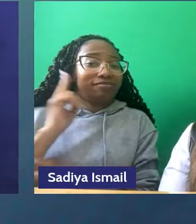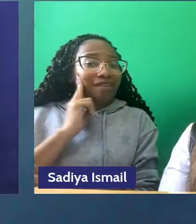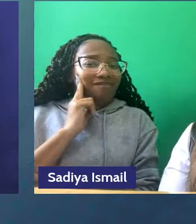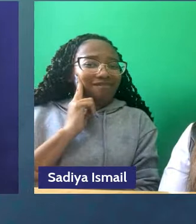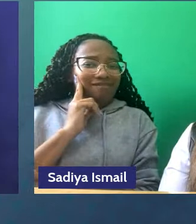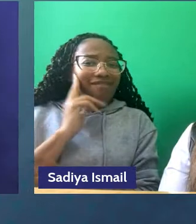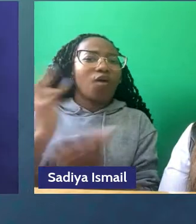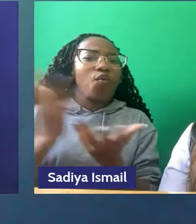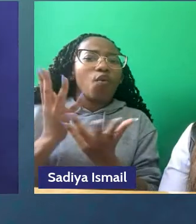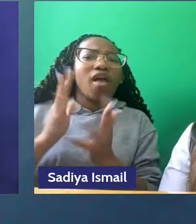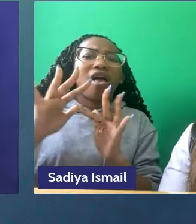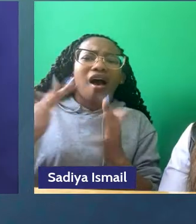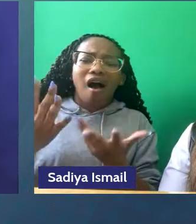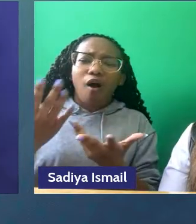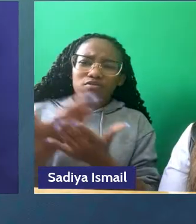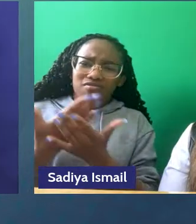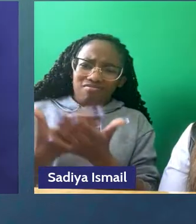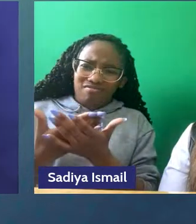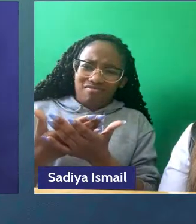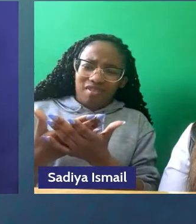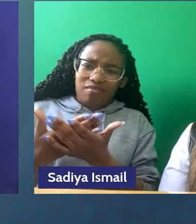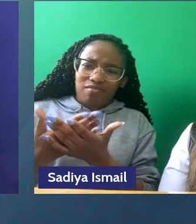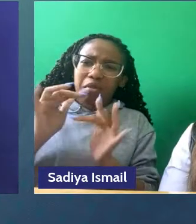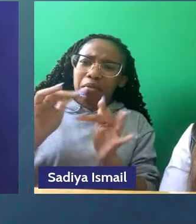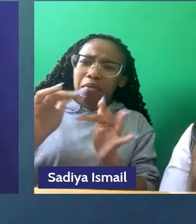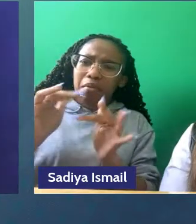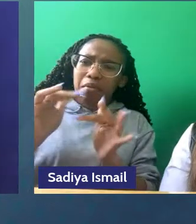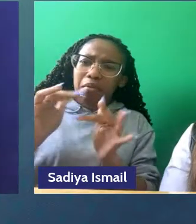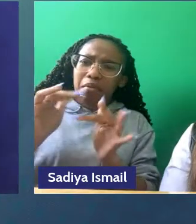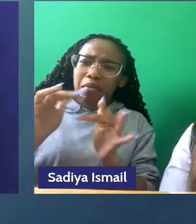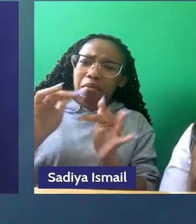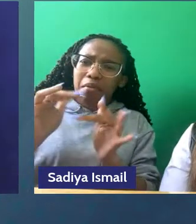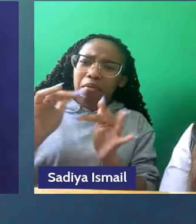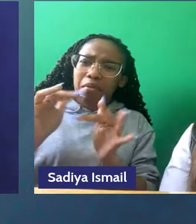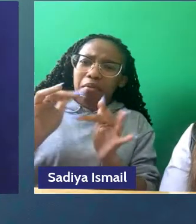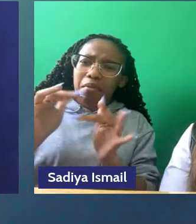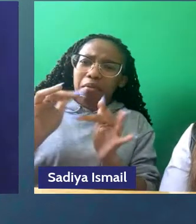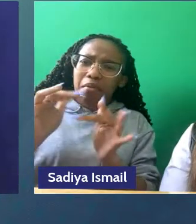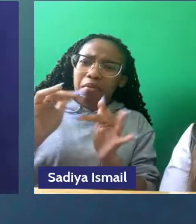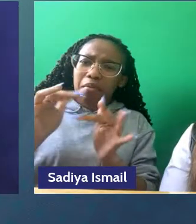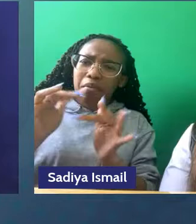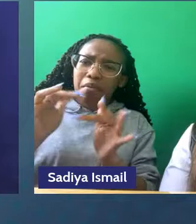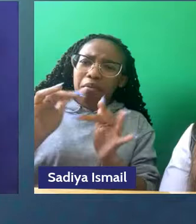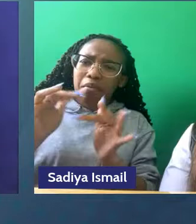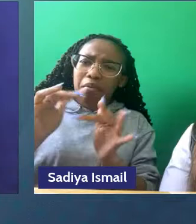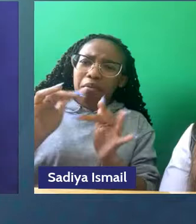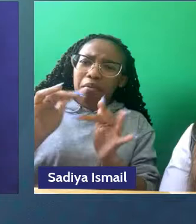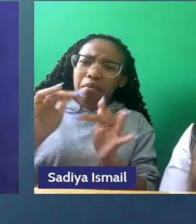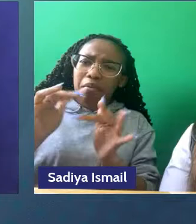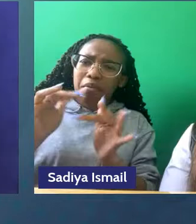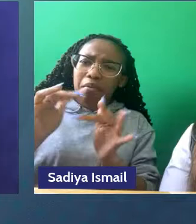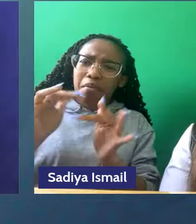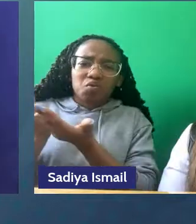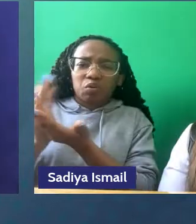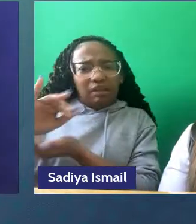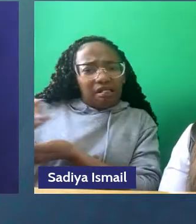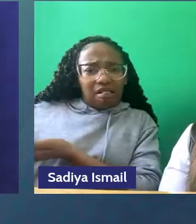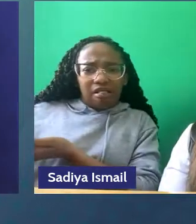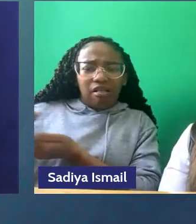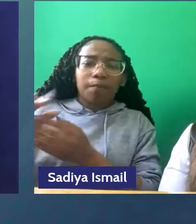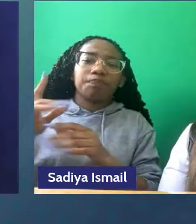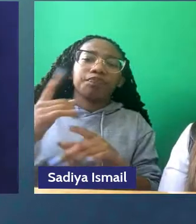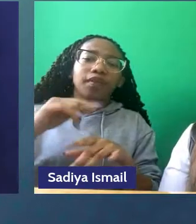how does one go about learning the language, apart from, a few schools scattered throughout South